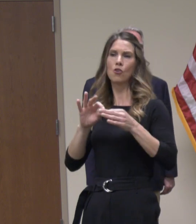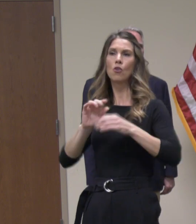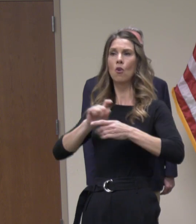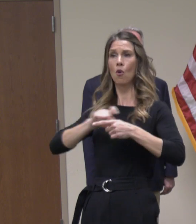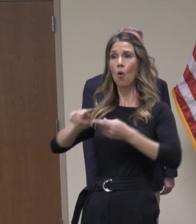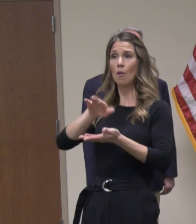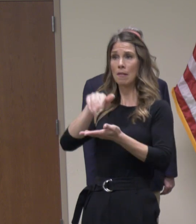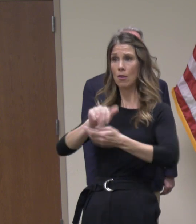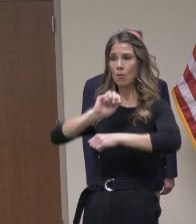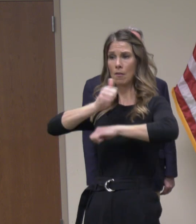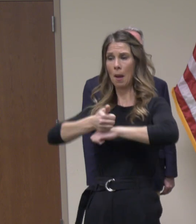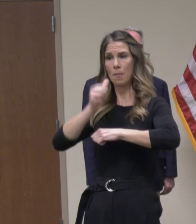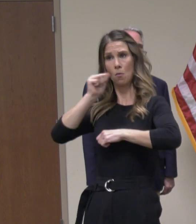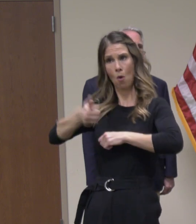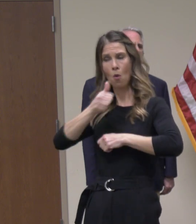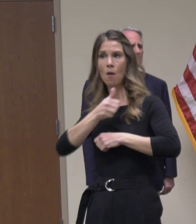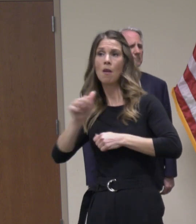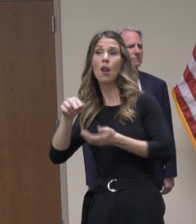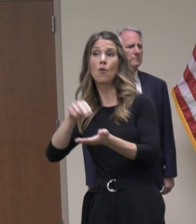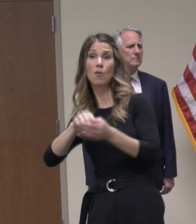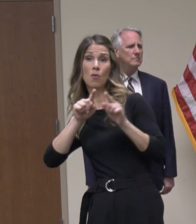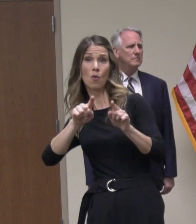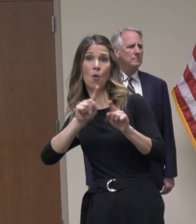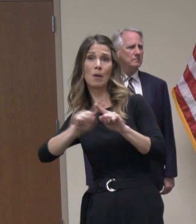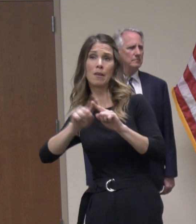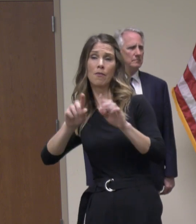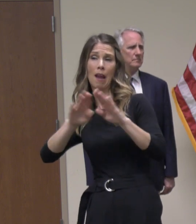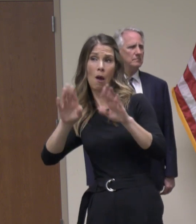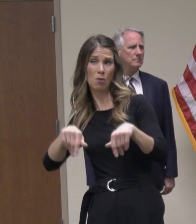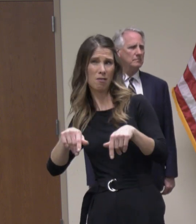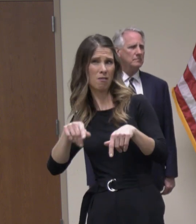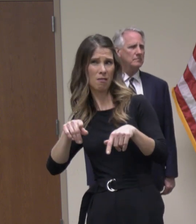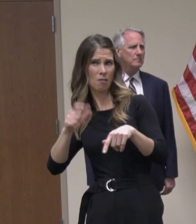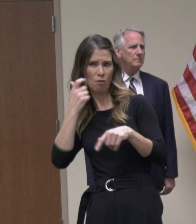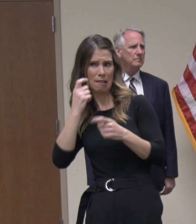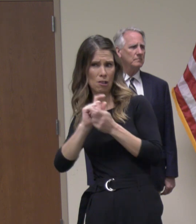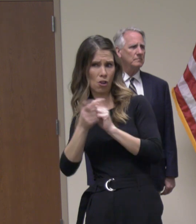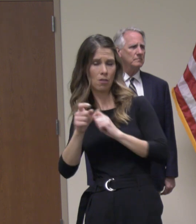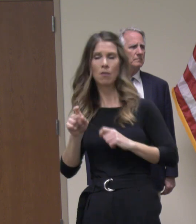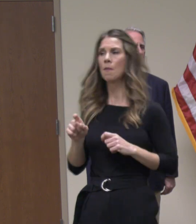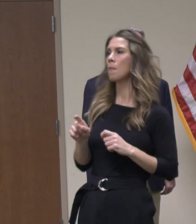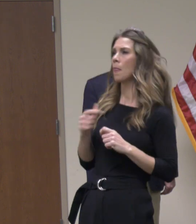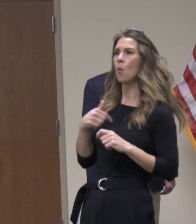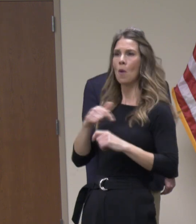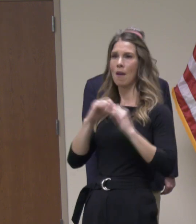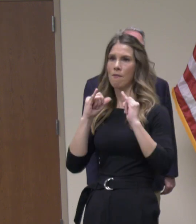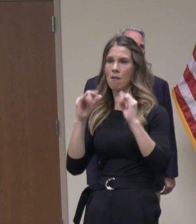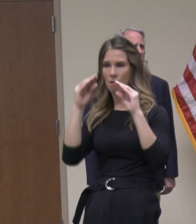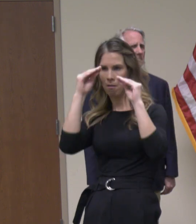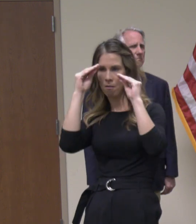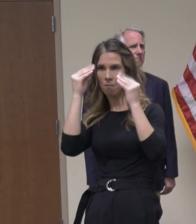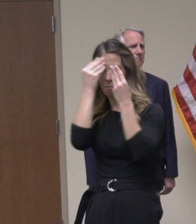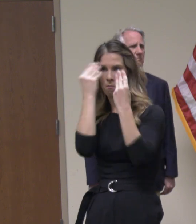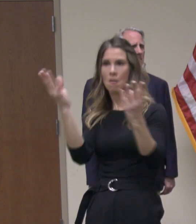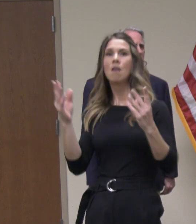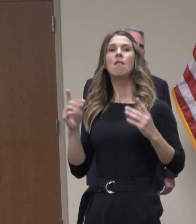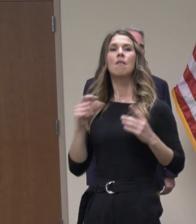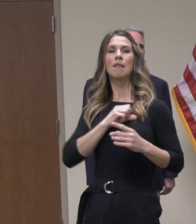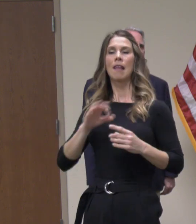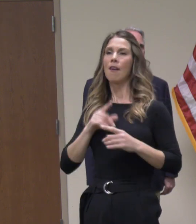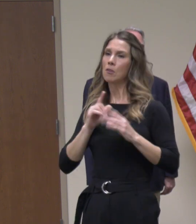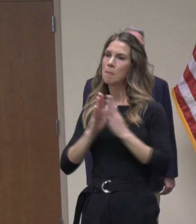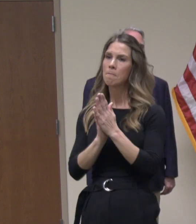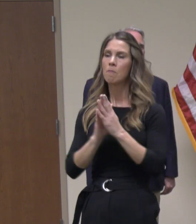out to houses. Well, we've instructed the county staff to be extremely vigilant, and we're not going to wait on orders